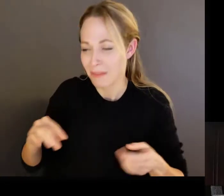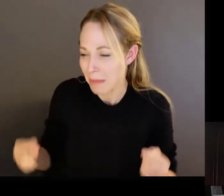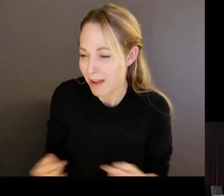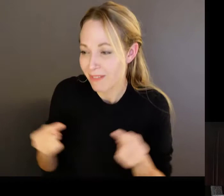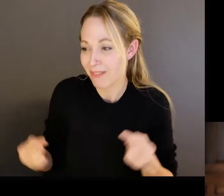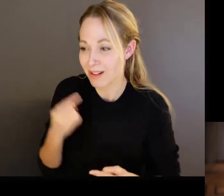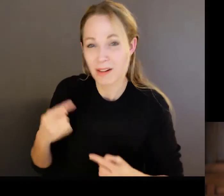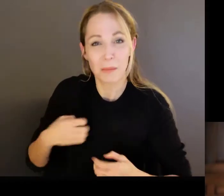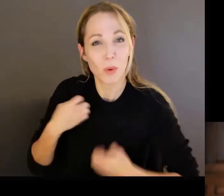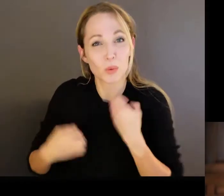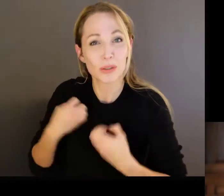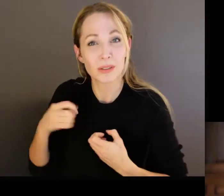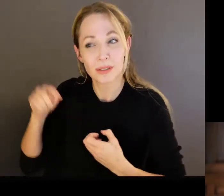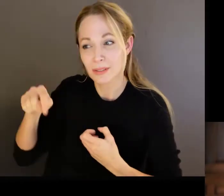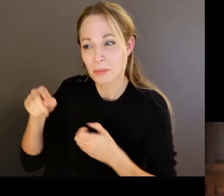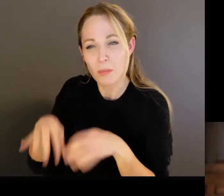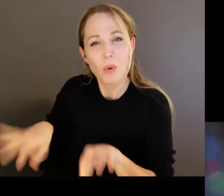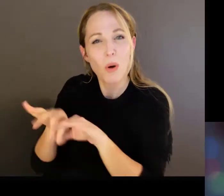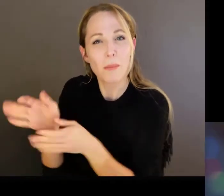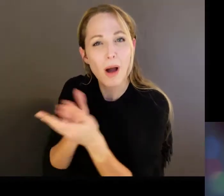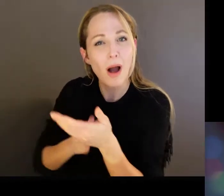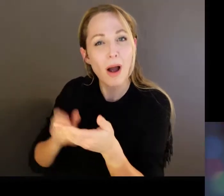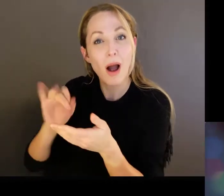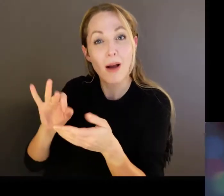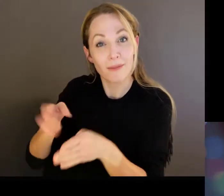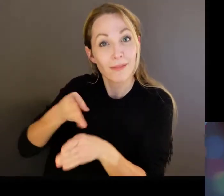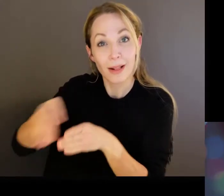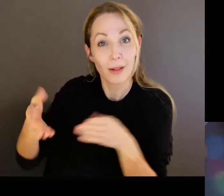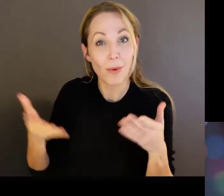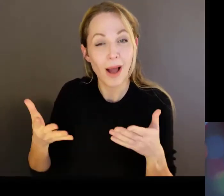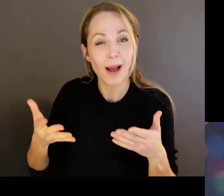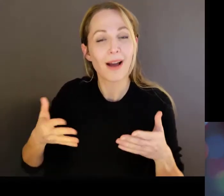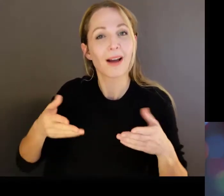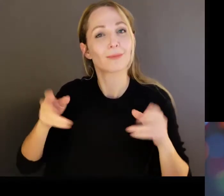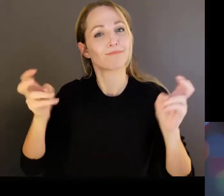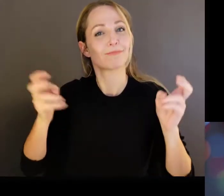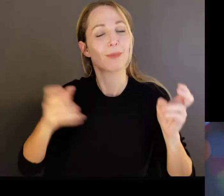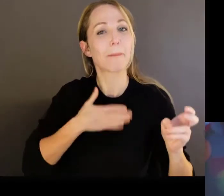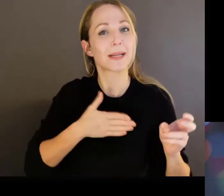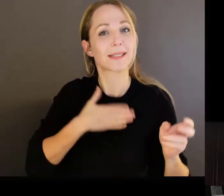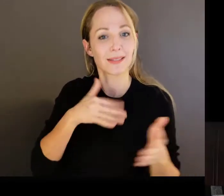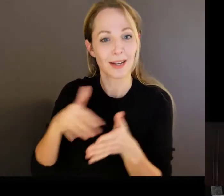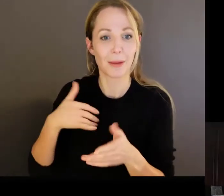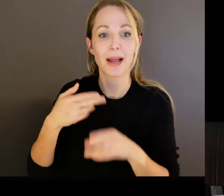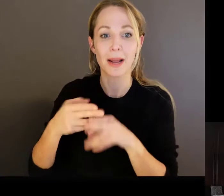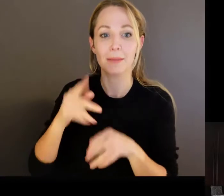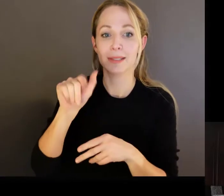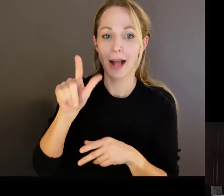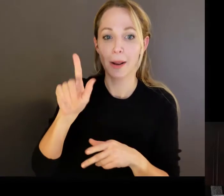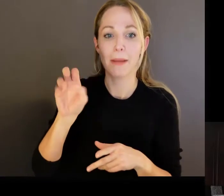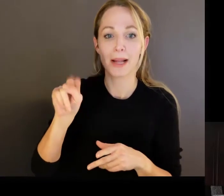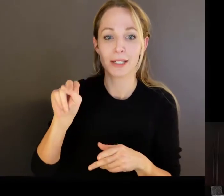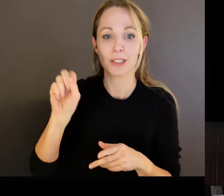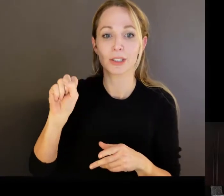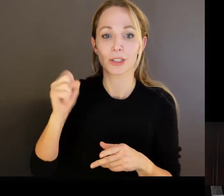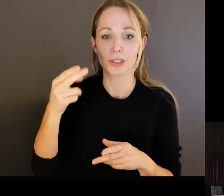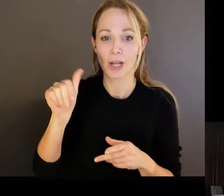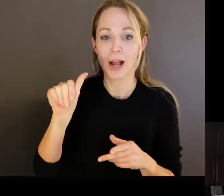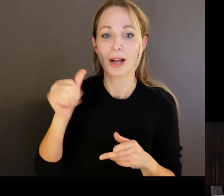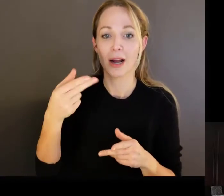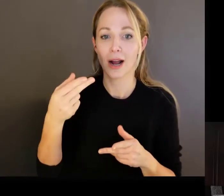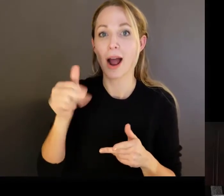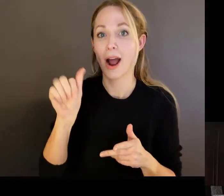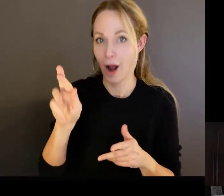painful emotions is an important part of the field of happiness studies. My name is Tal Ben-Shahar.